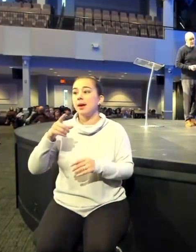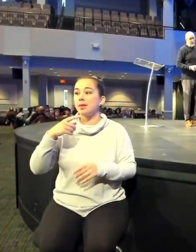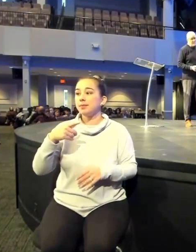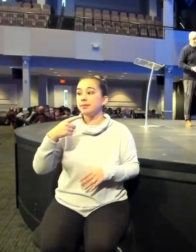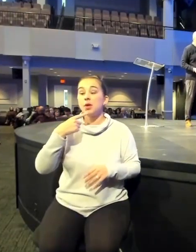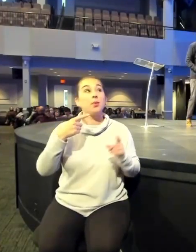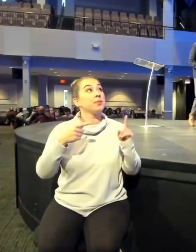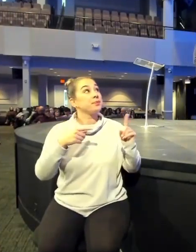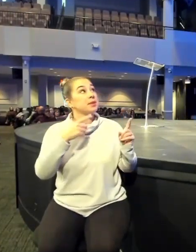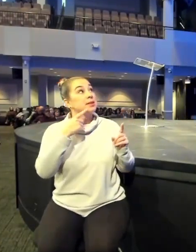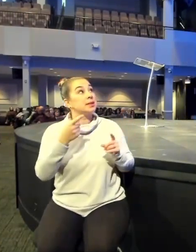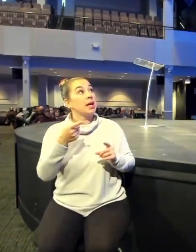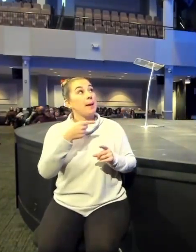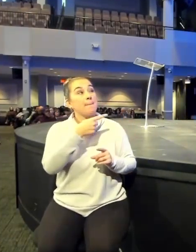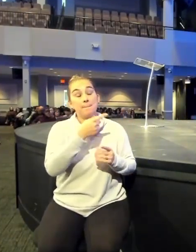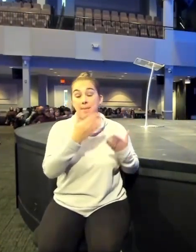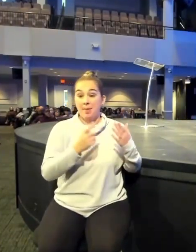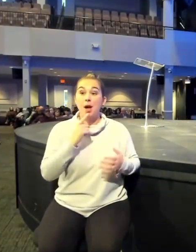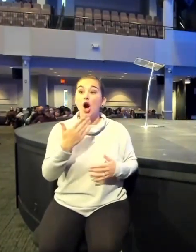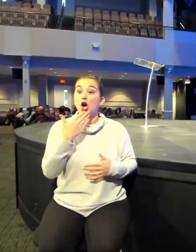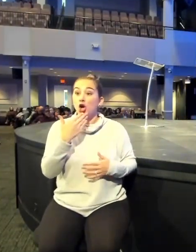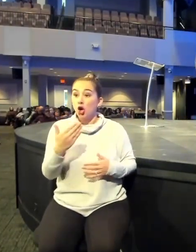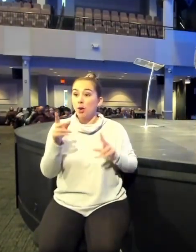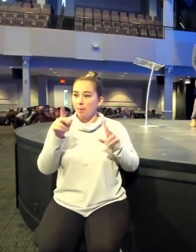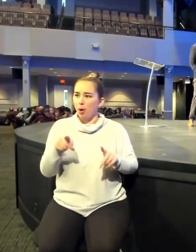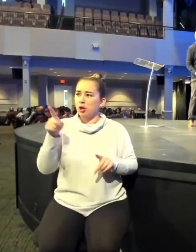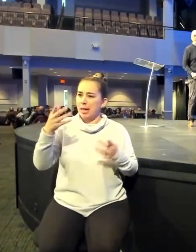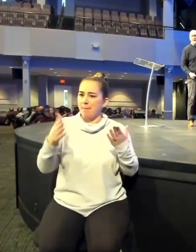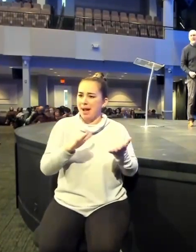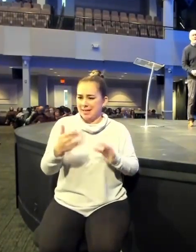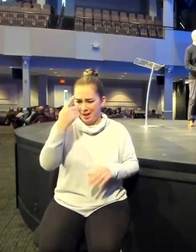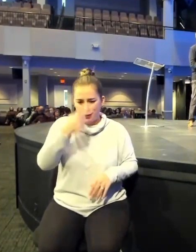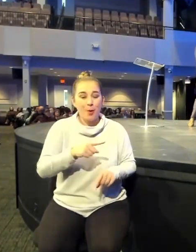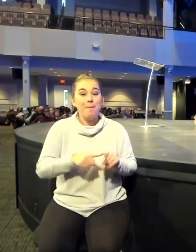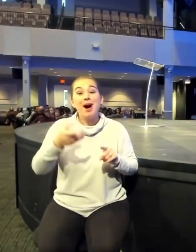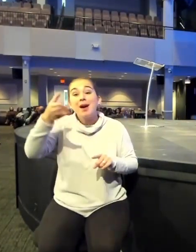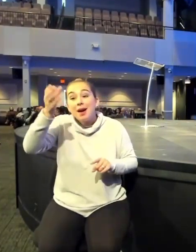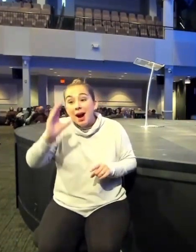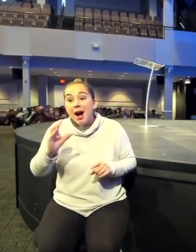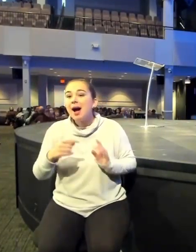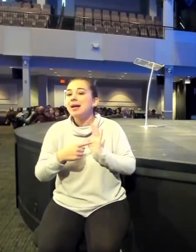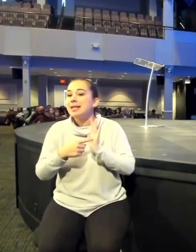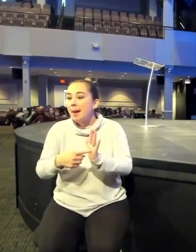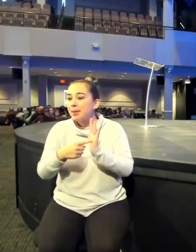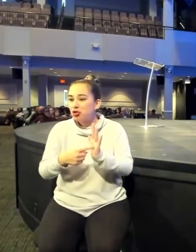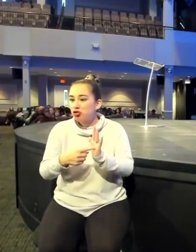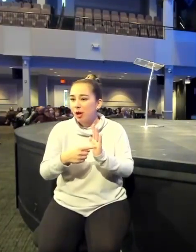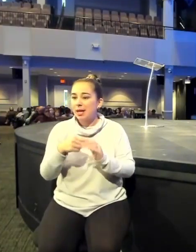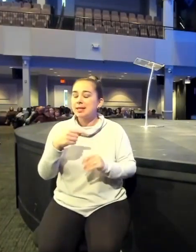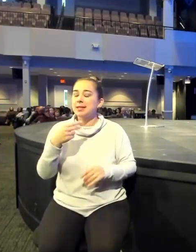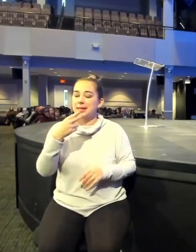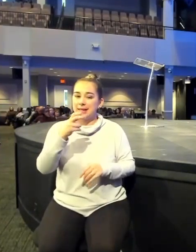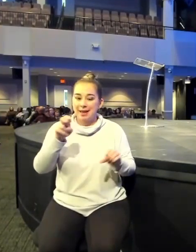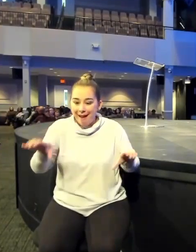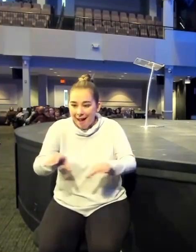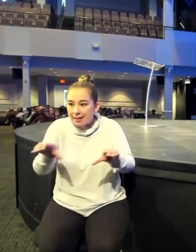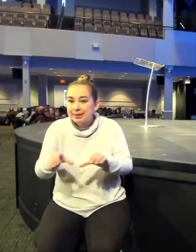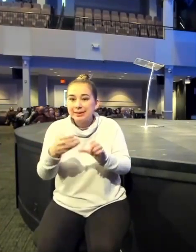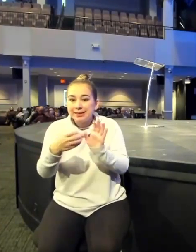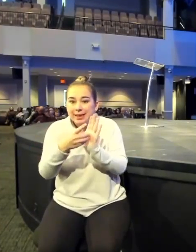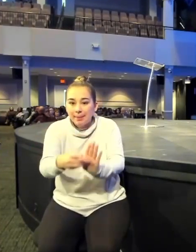person, someone might possibly dare to die. But God demonstrates, another key word, he acts out.